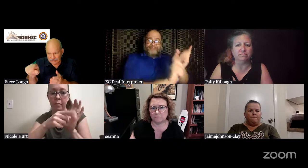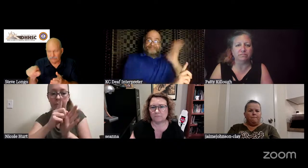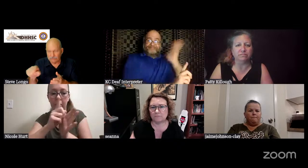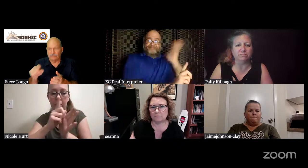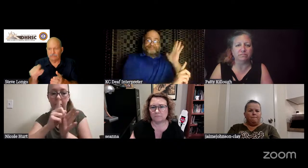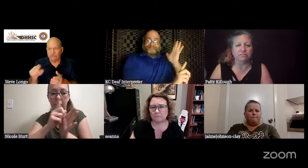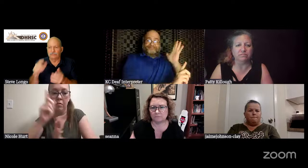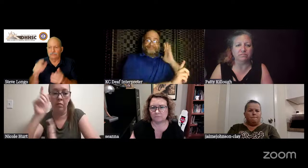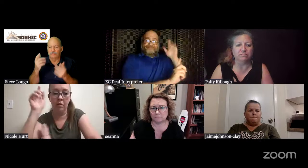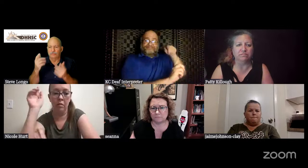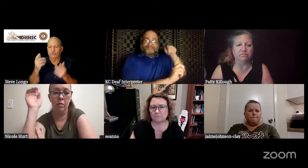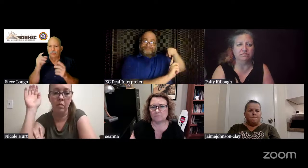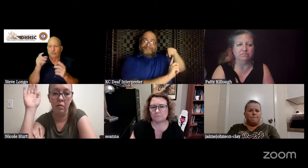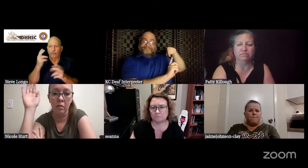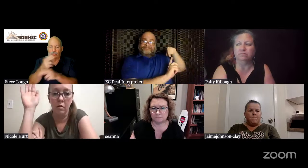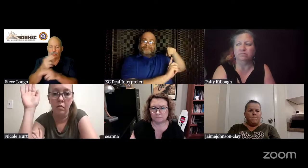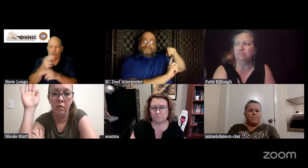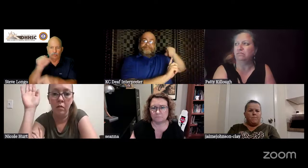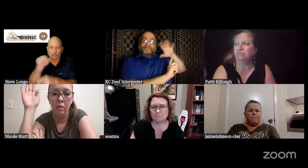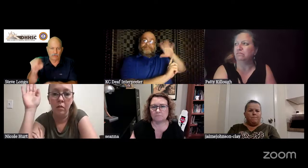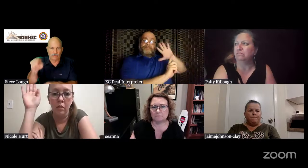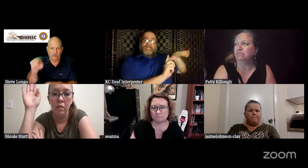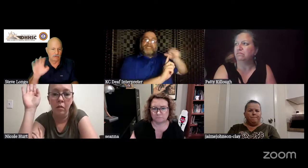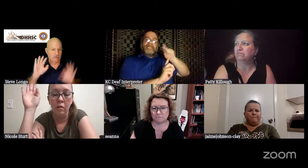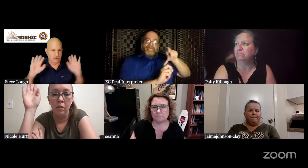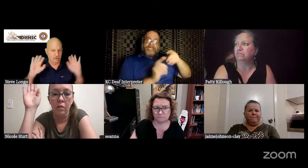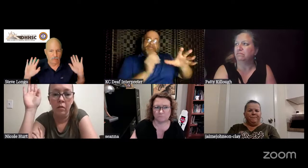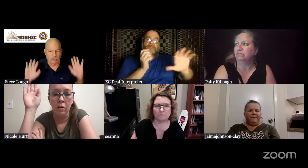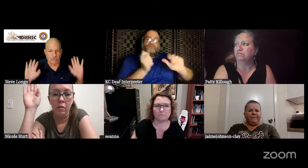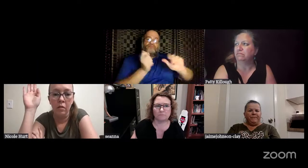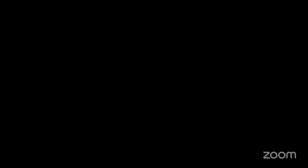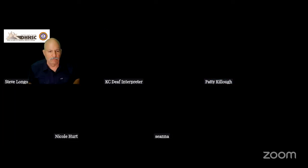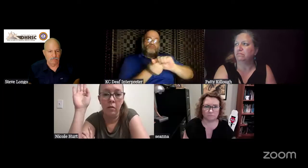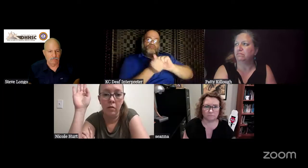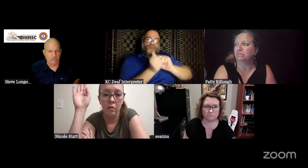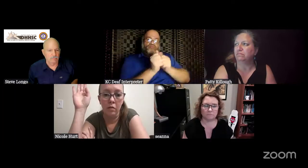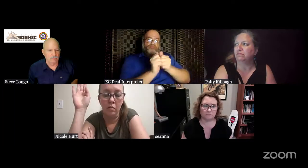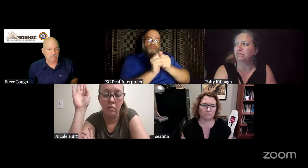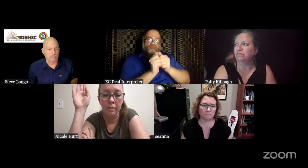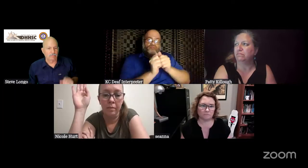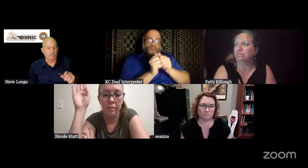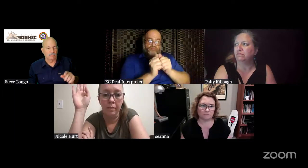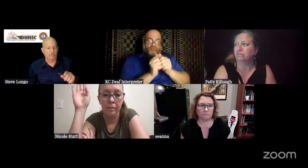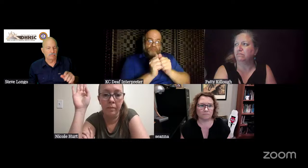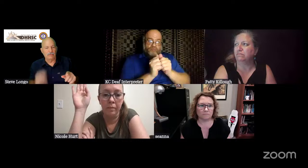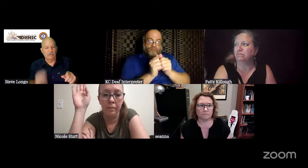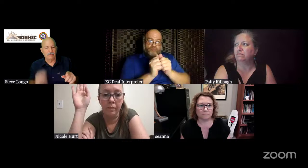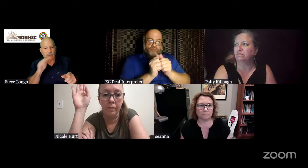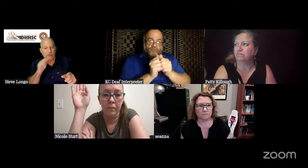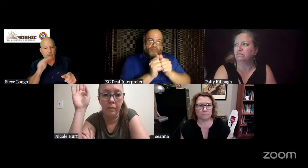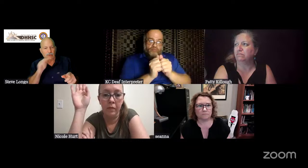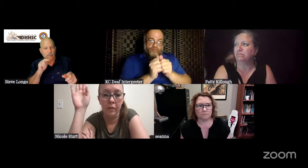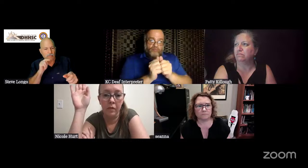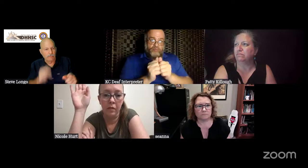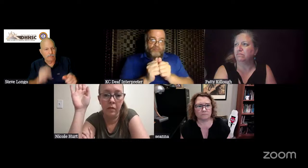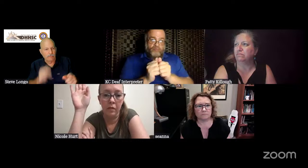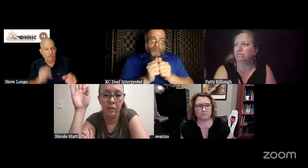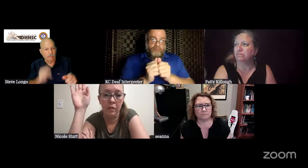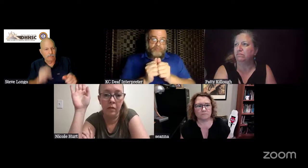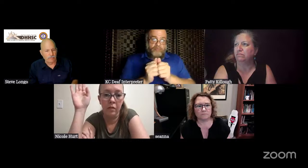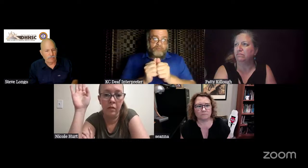correction is in the record. We're not changing what happened at the last